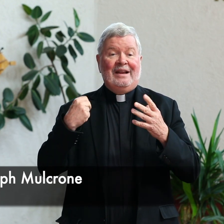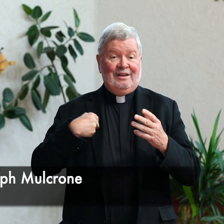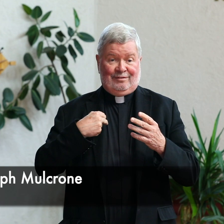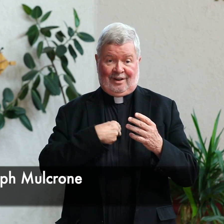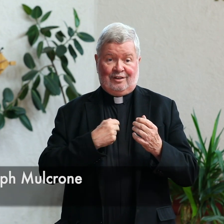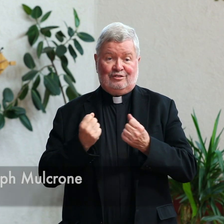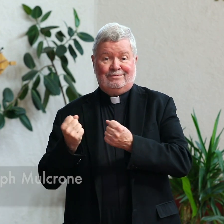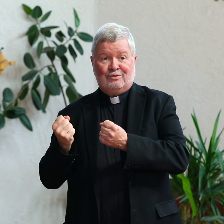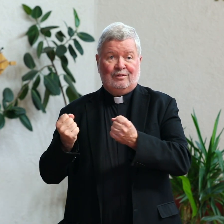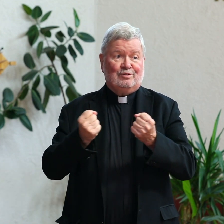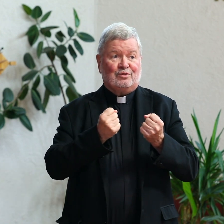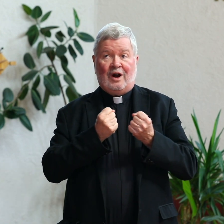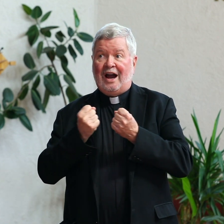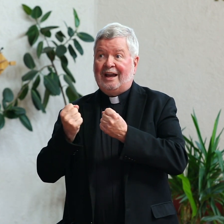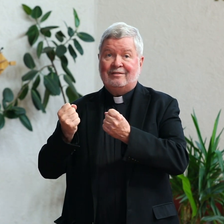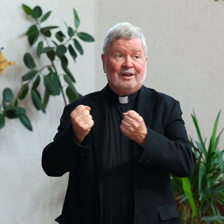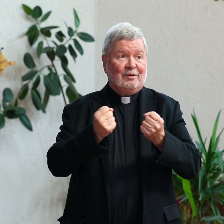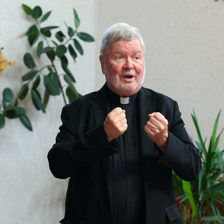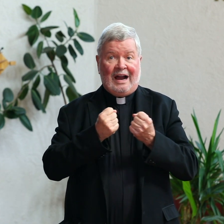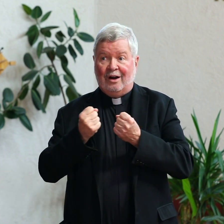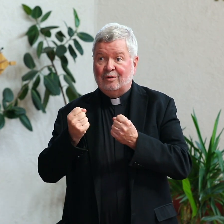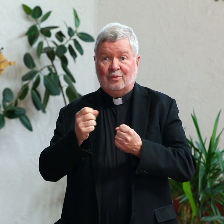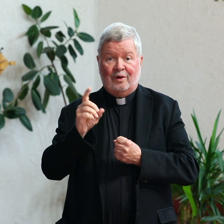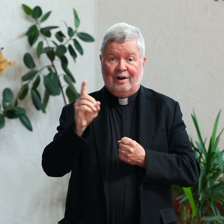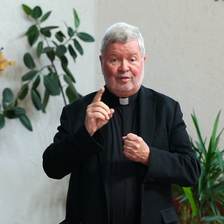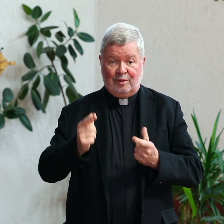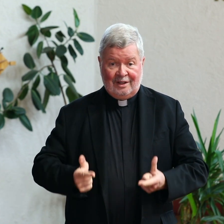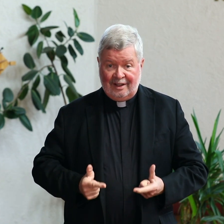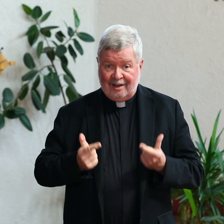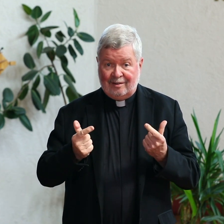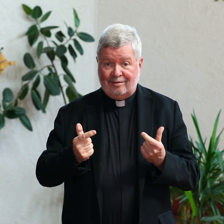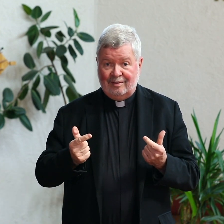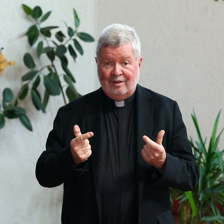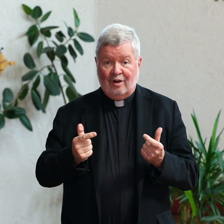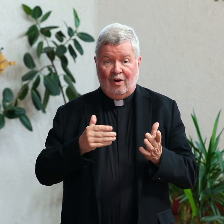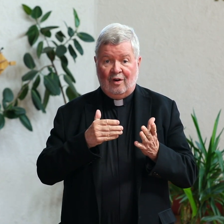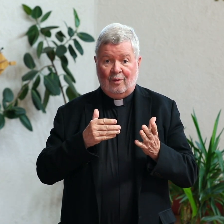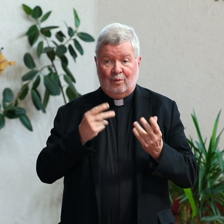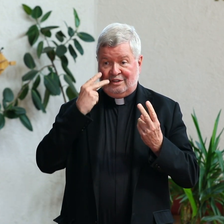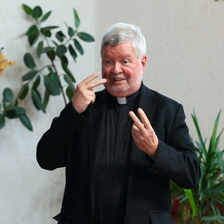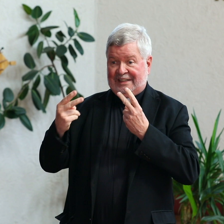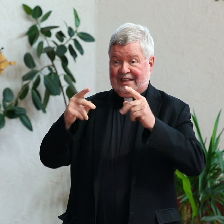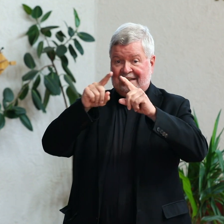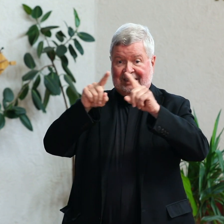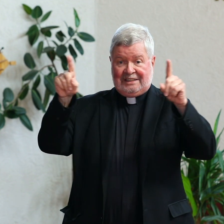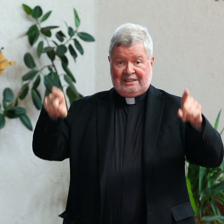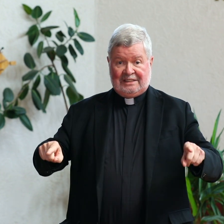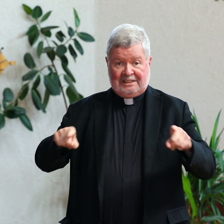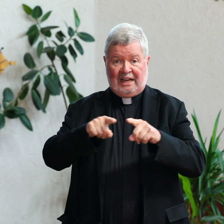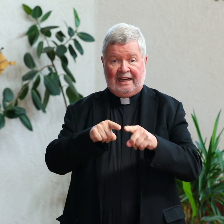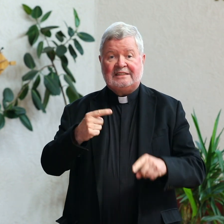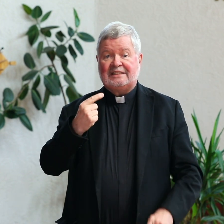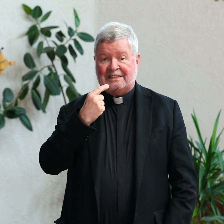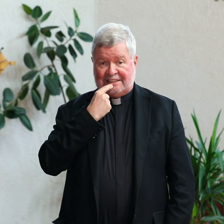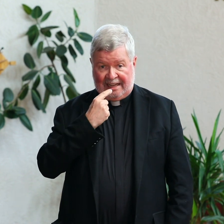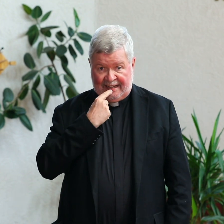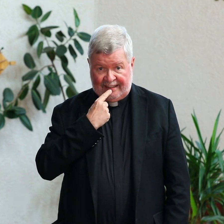Many of us, sort of driving around wherever we live, we're seeing these signs that say,